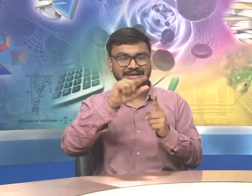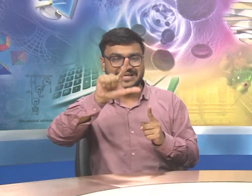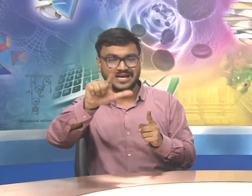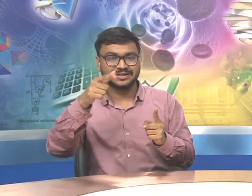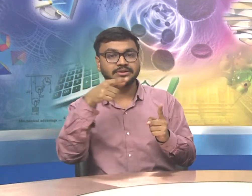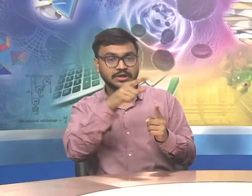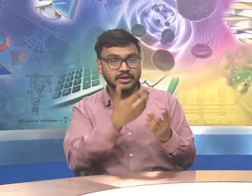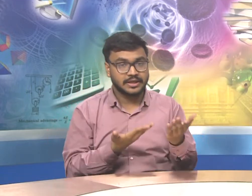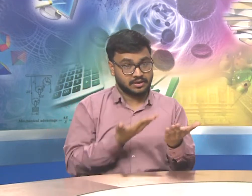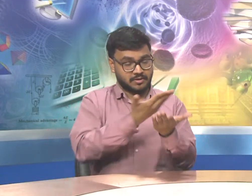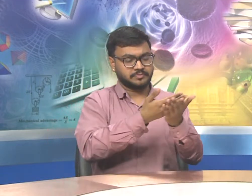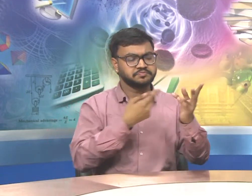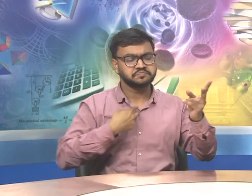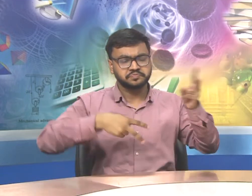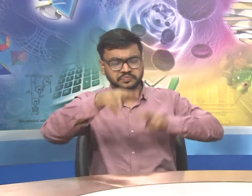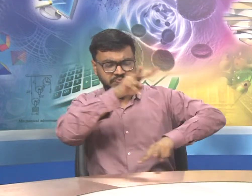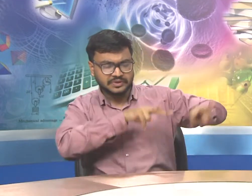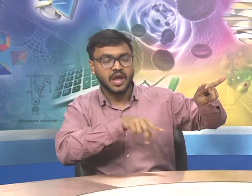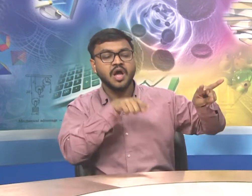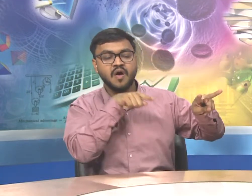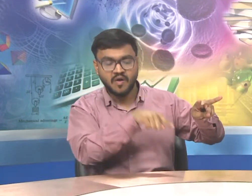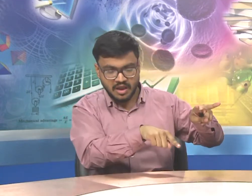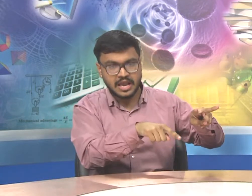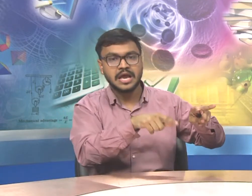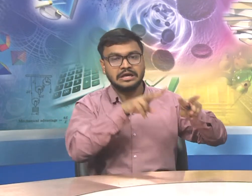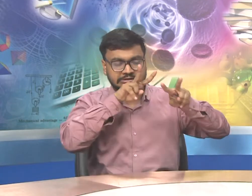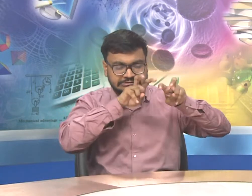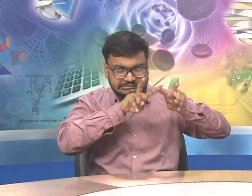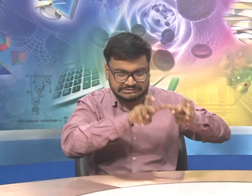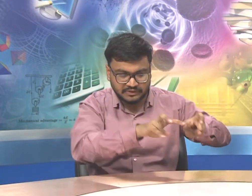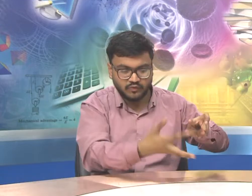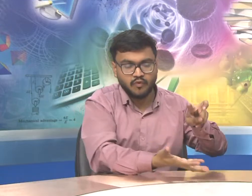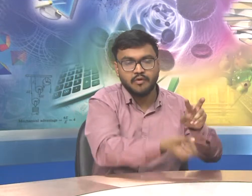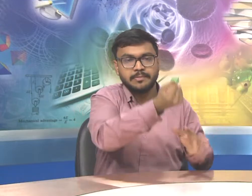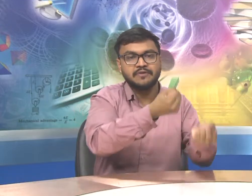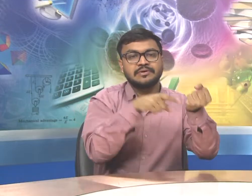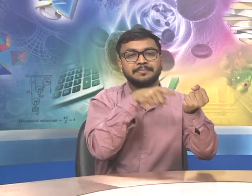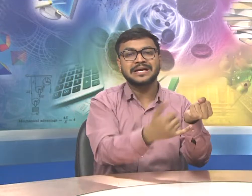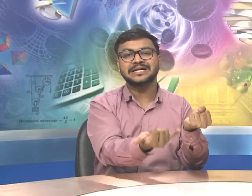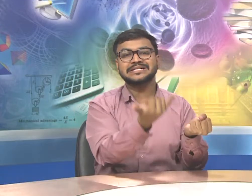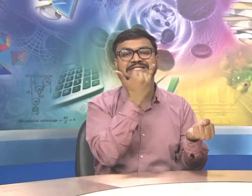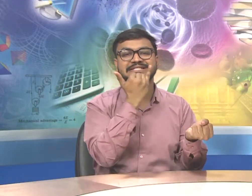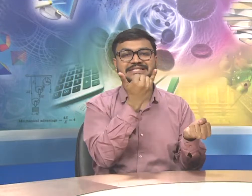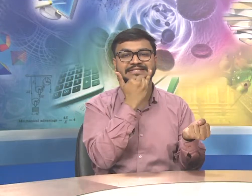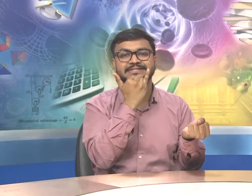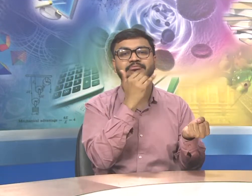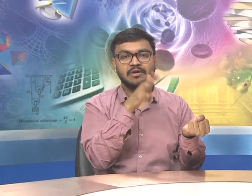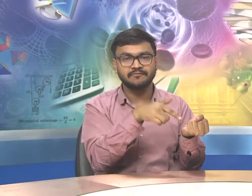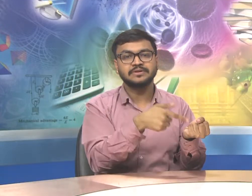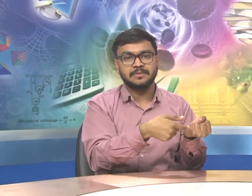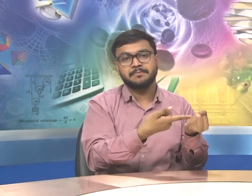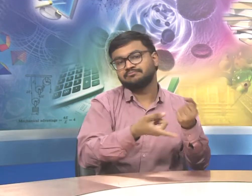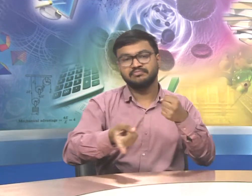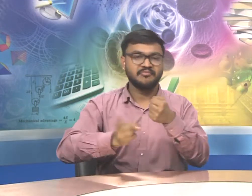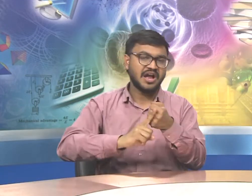decision, it has the power to review the case and alter its previous